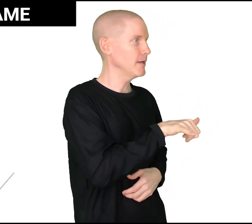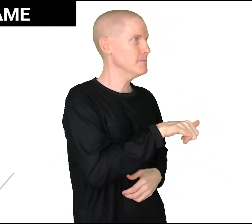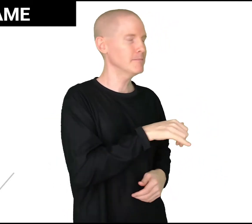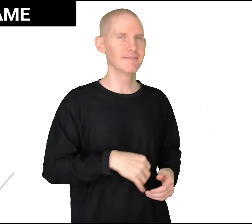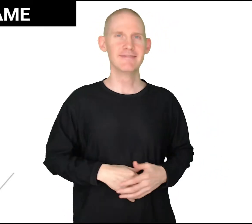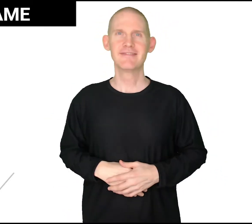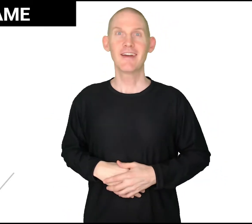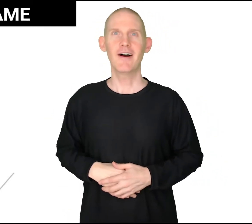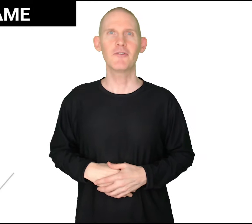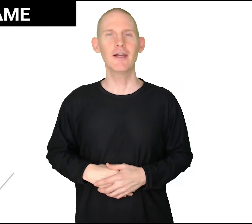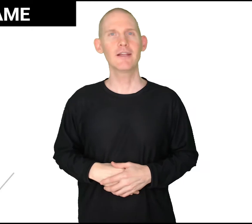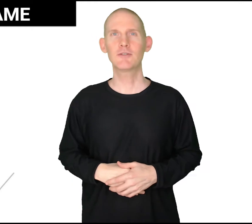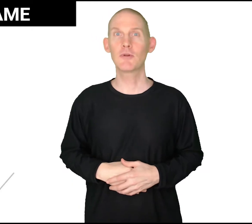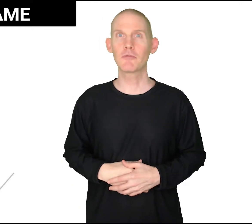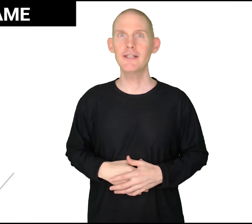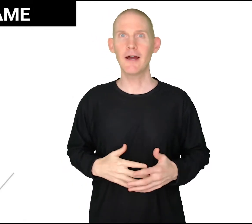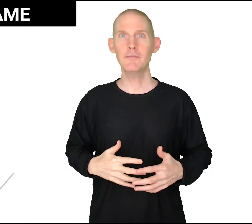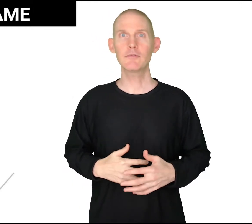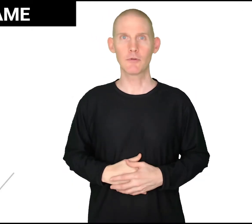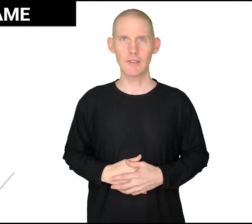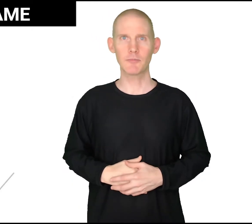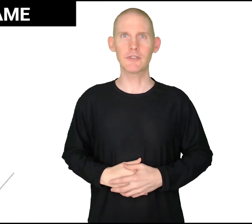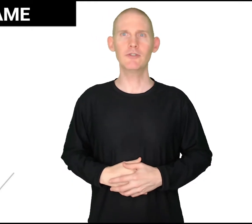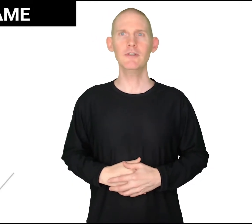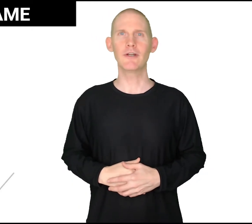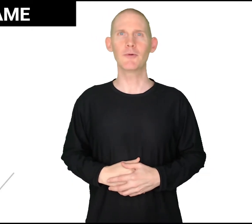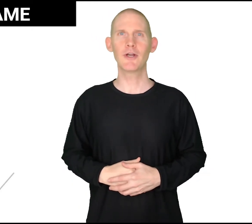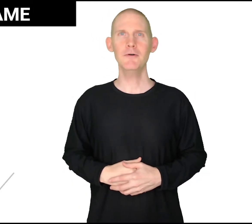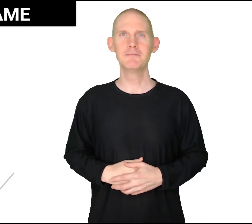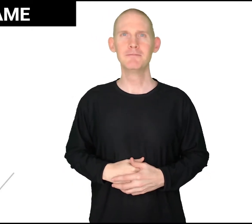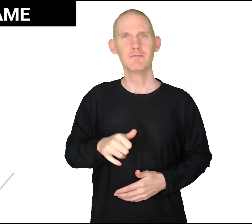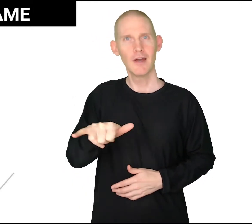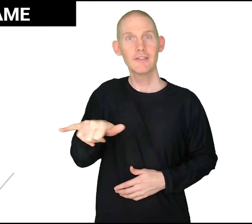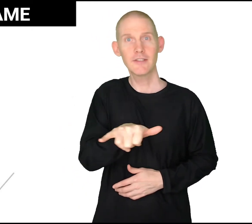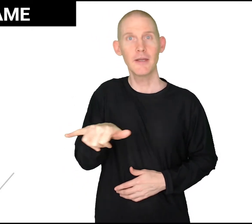Same. All right, let's do it 3 times from the rest position. Here we go. Same.